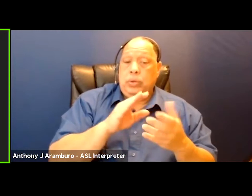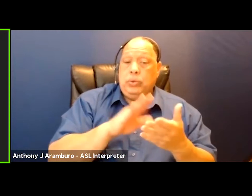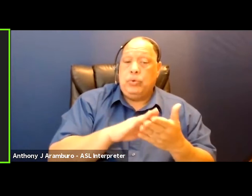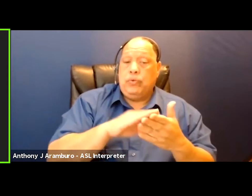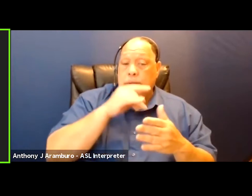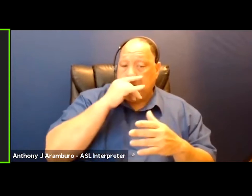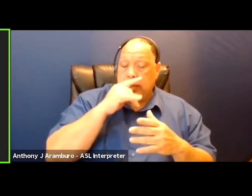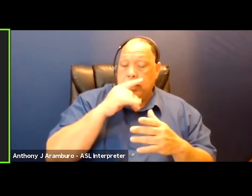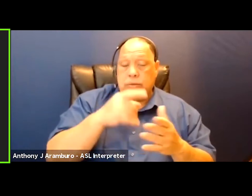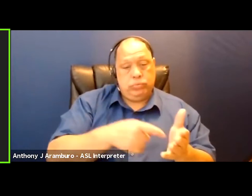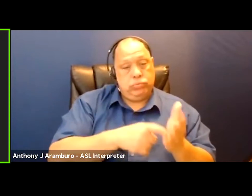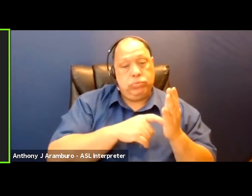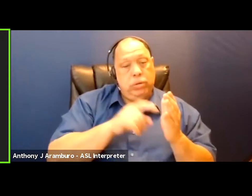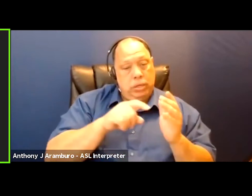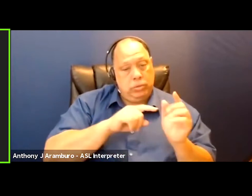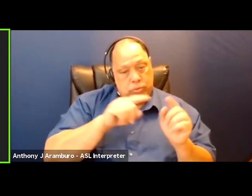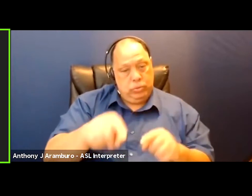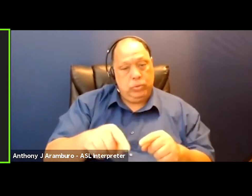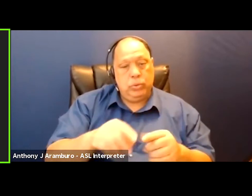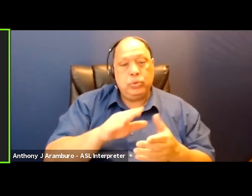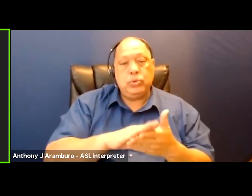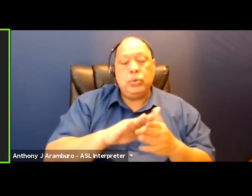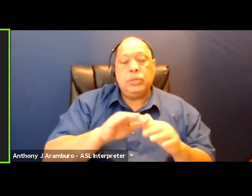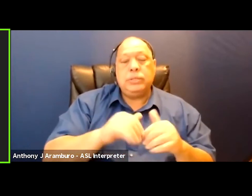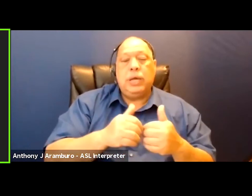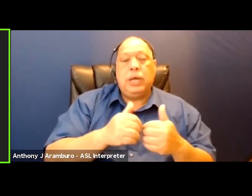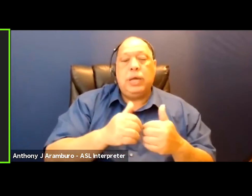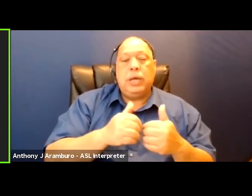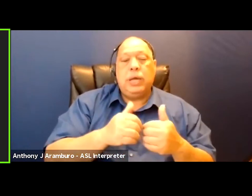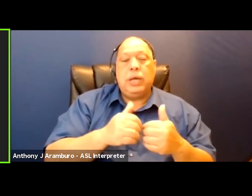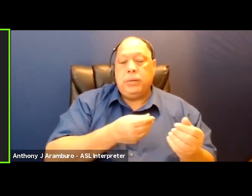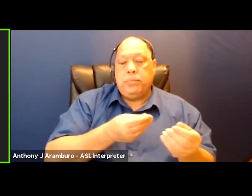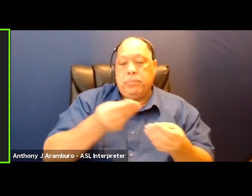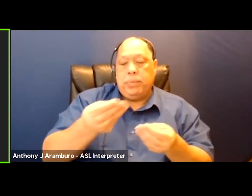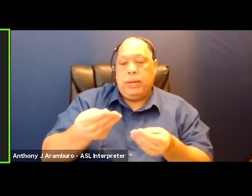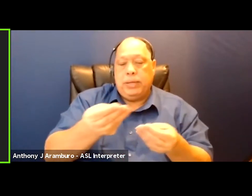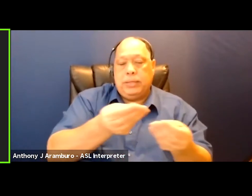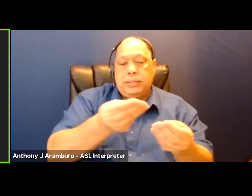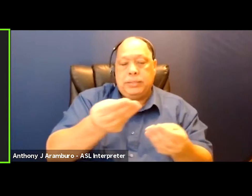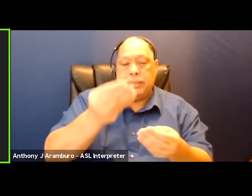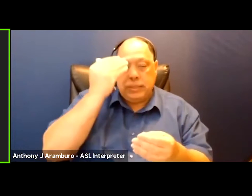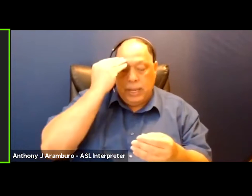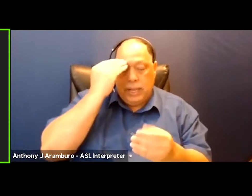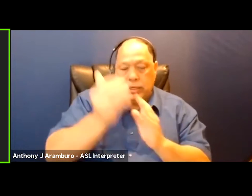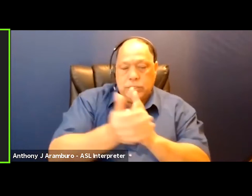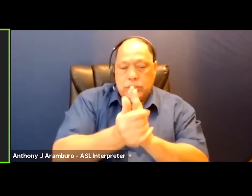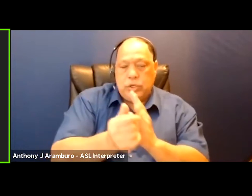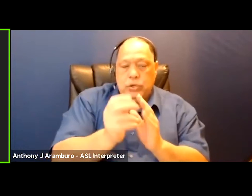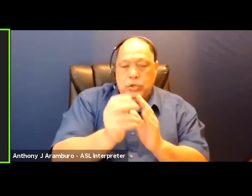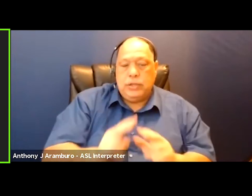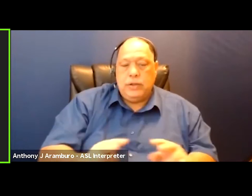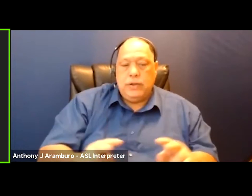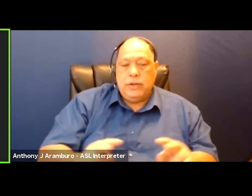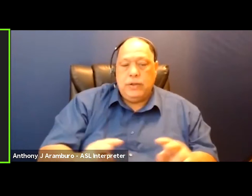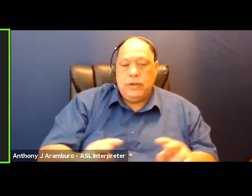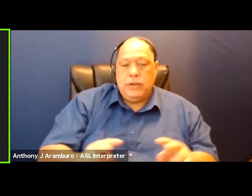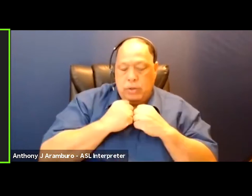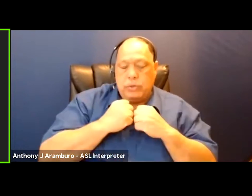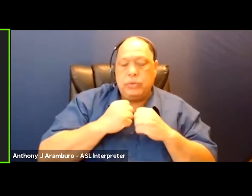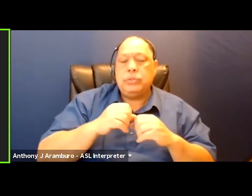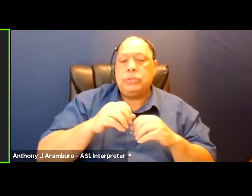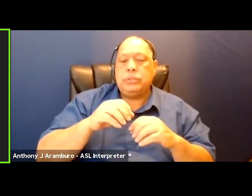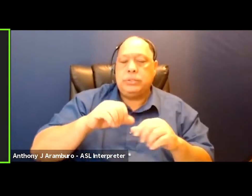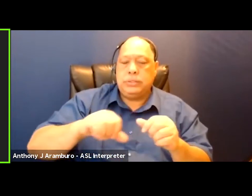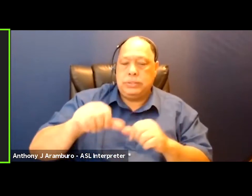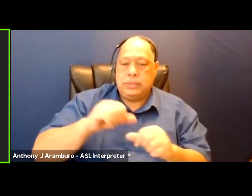was mandatory. School is how we pass knowledge, skills, and values on to children for the good of society. In